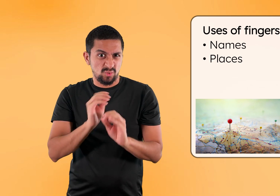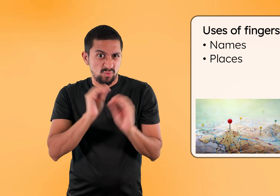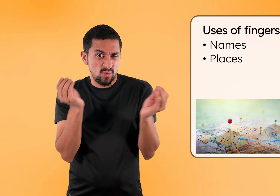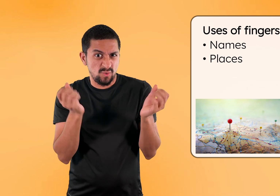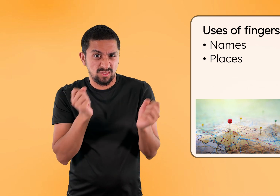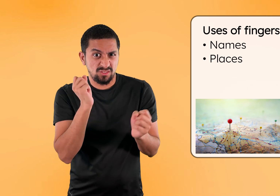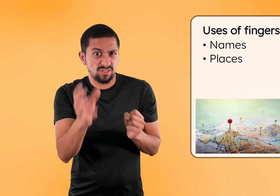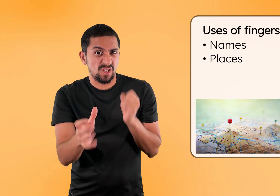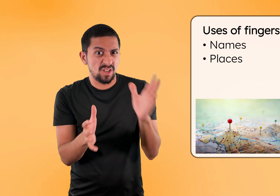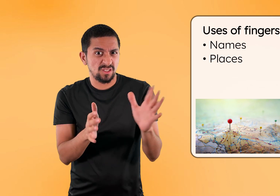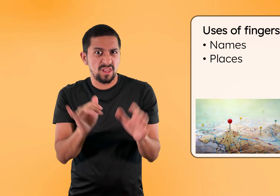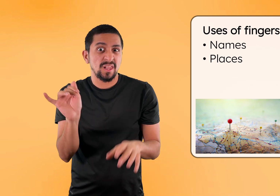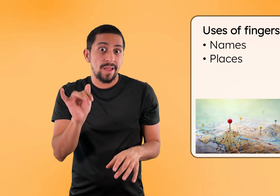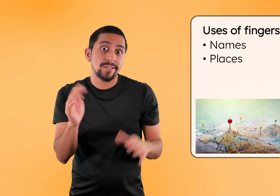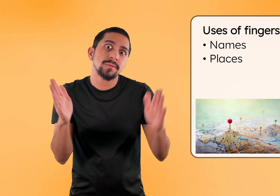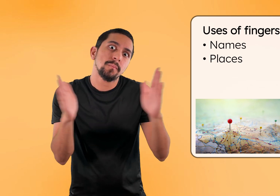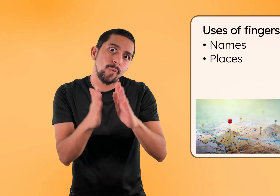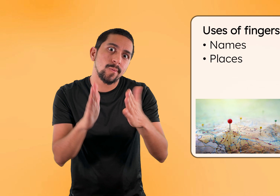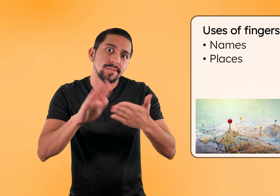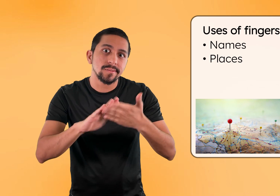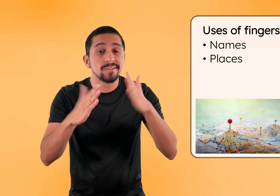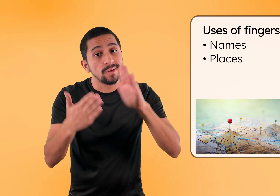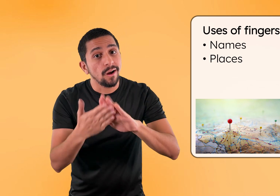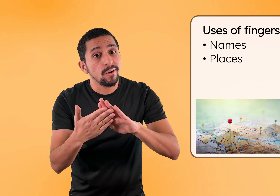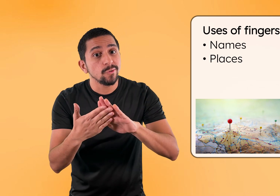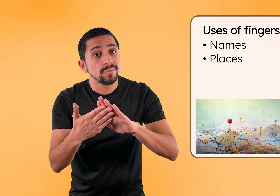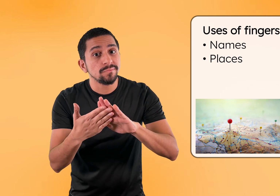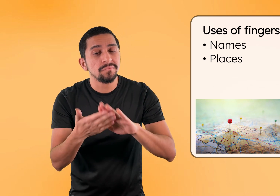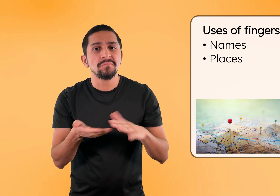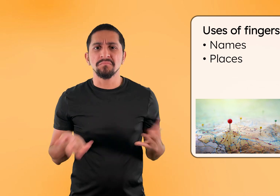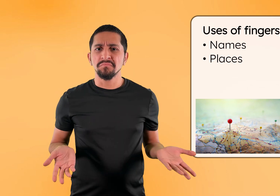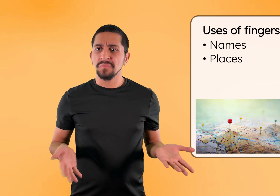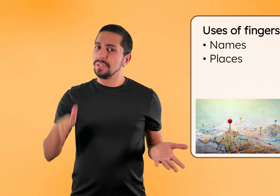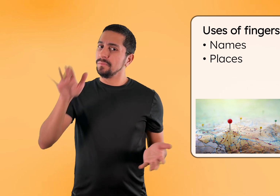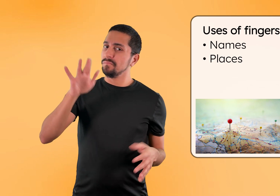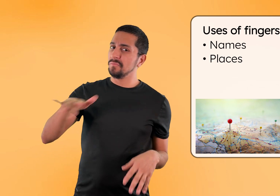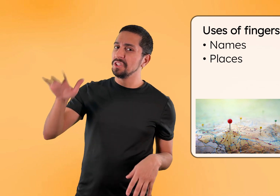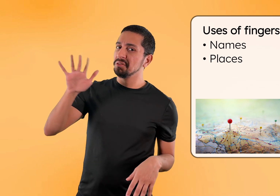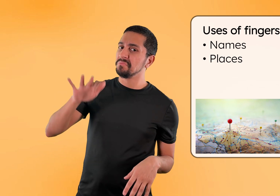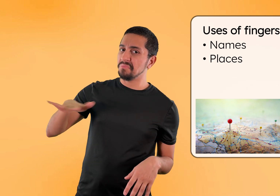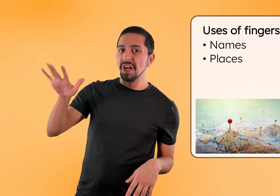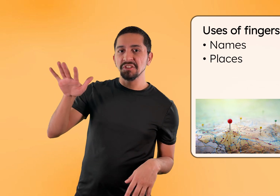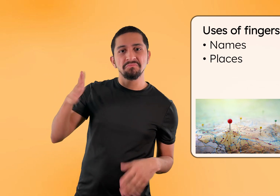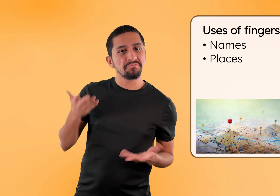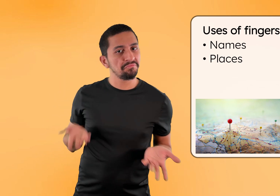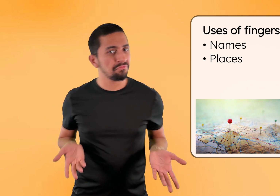ones without a sign, like a small town, use fingerspelling.